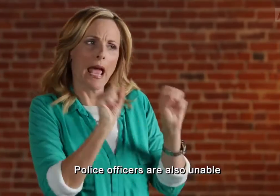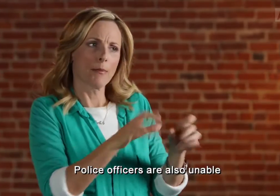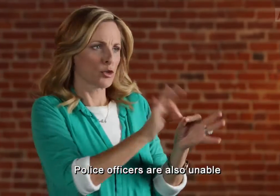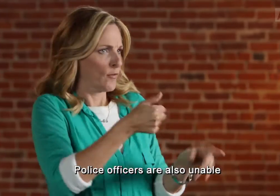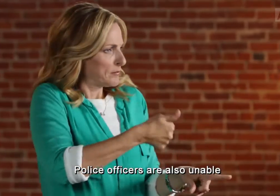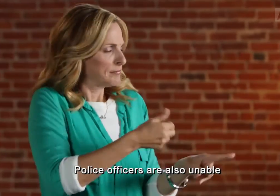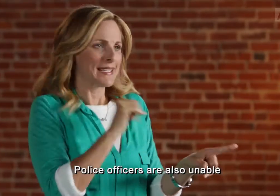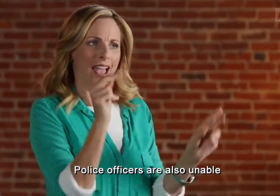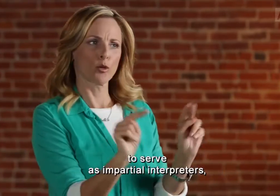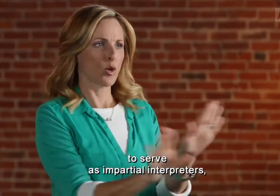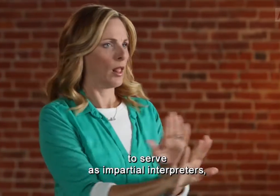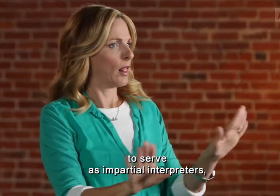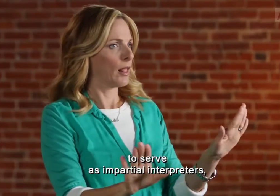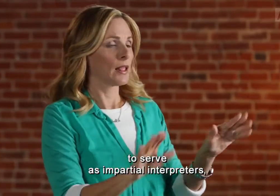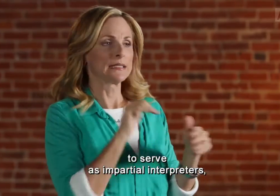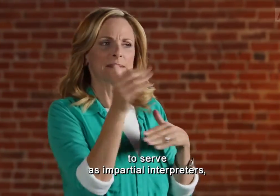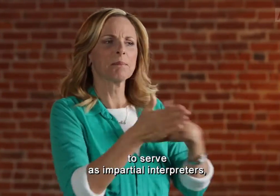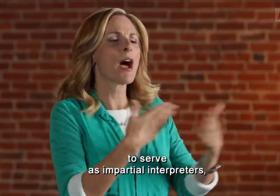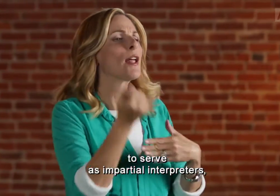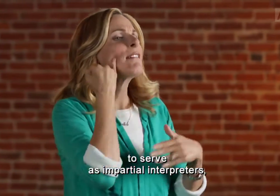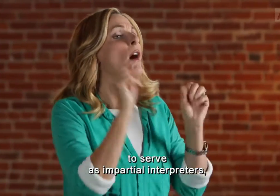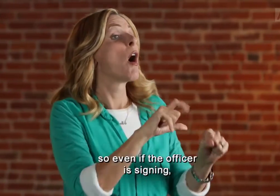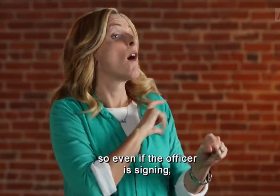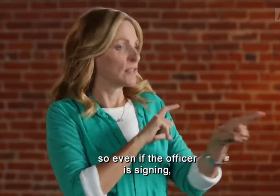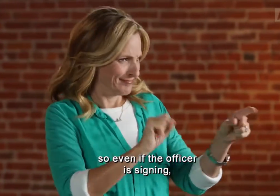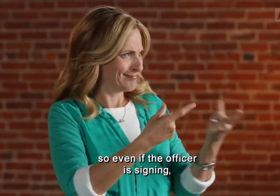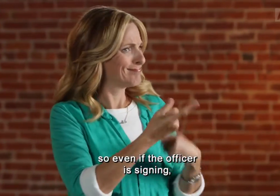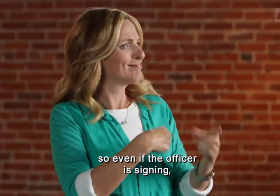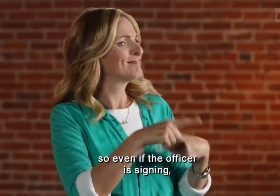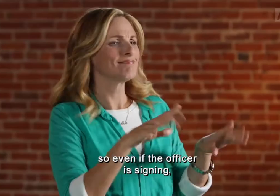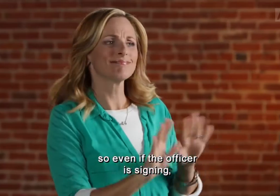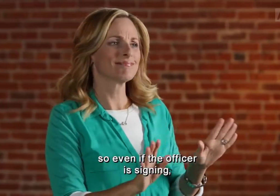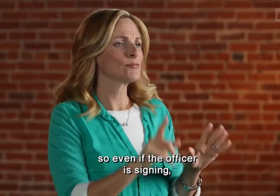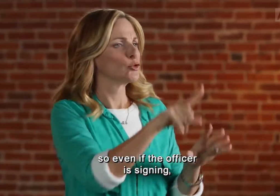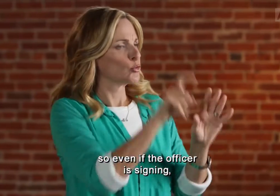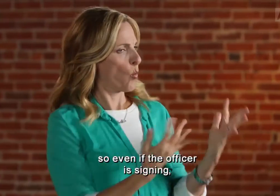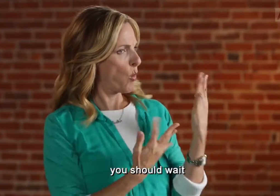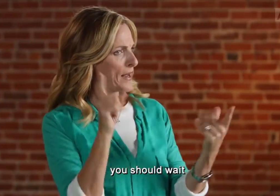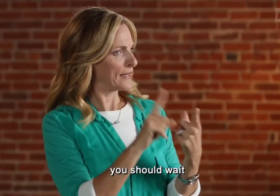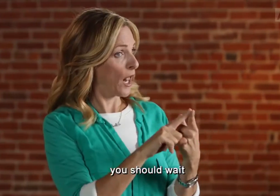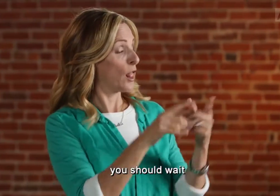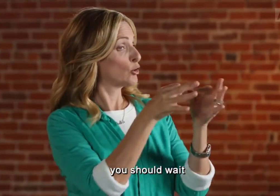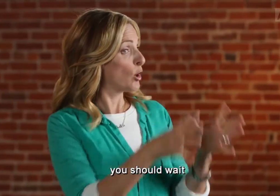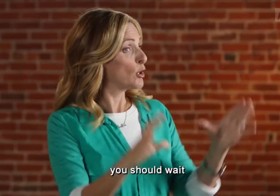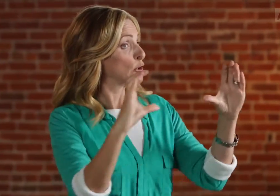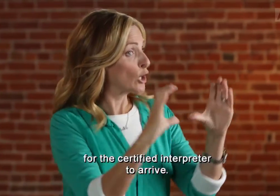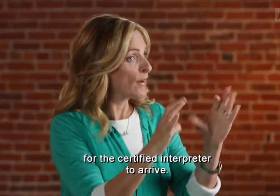Police officers are also unable to serve as impartial interpreters. So, even if the officer is signing, you should wait